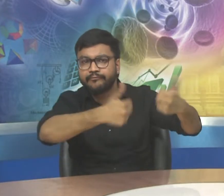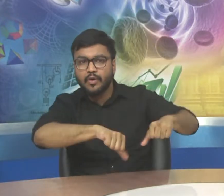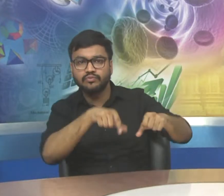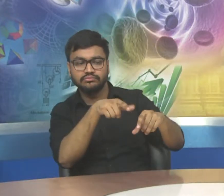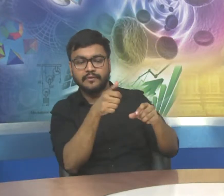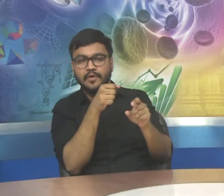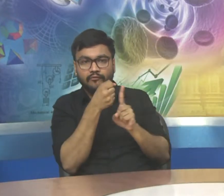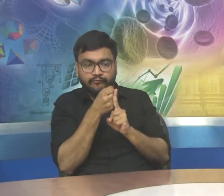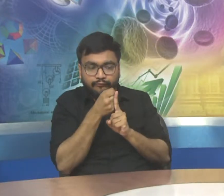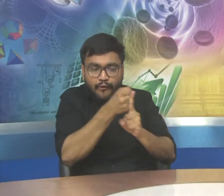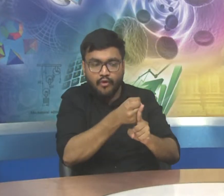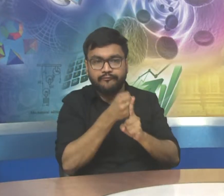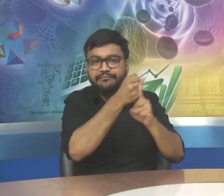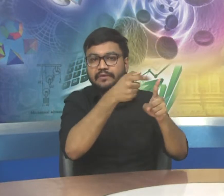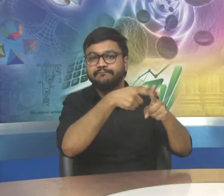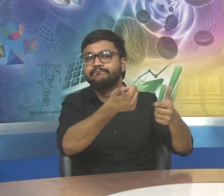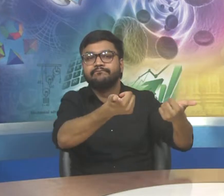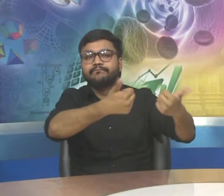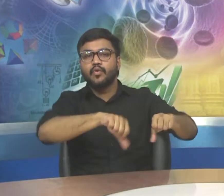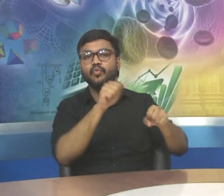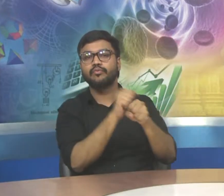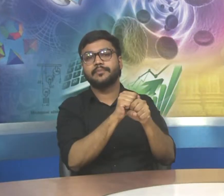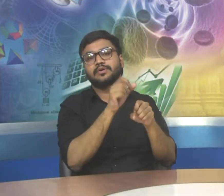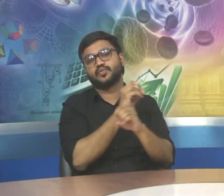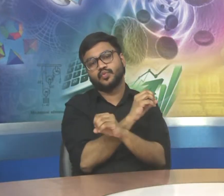movement, then no work has been done.